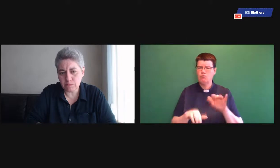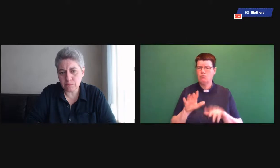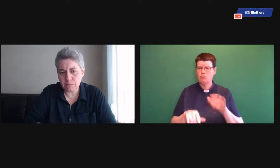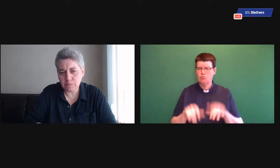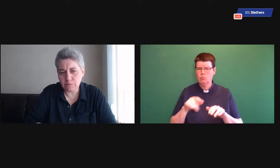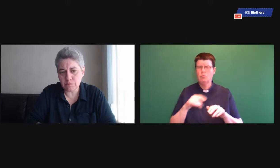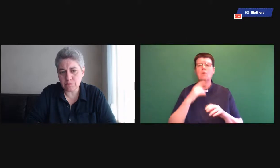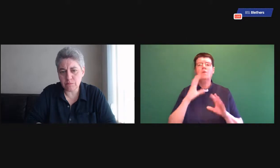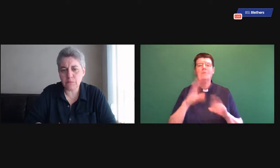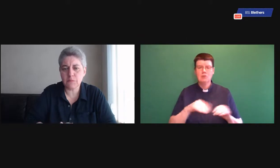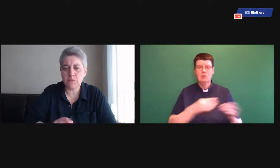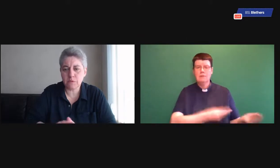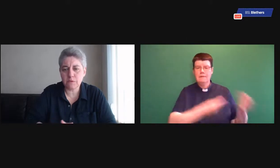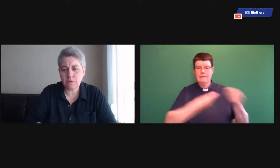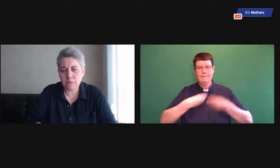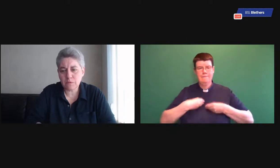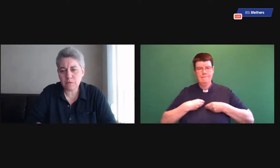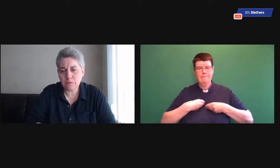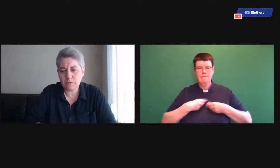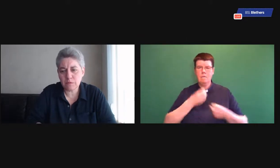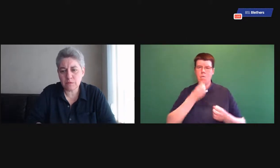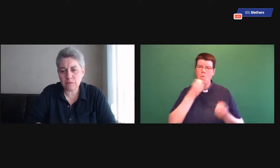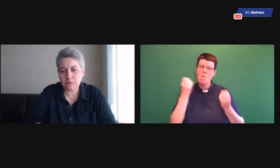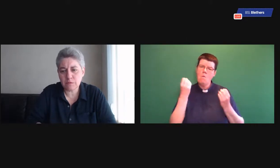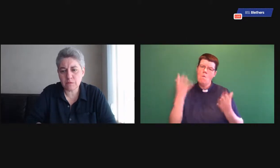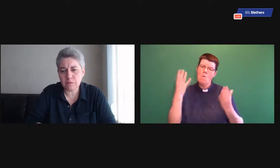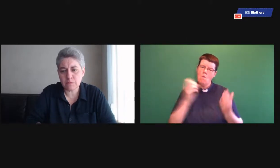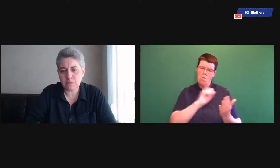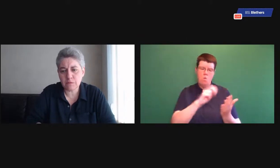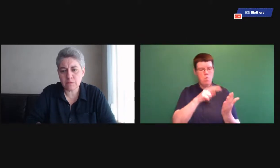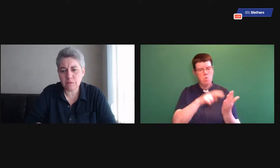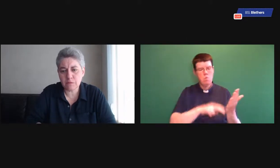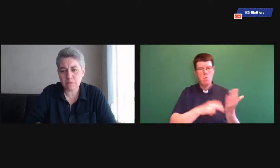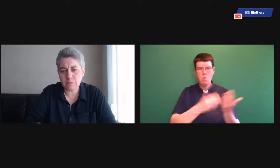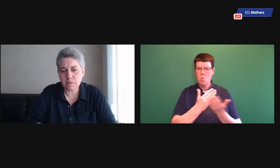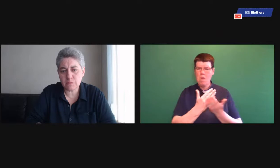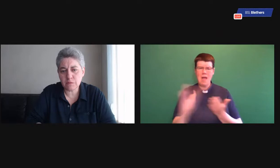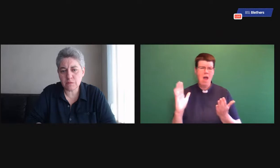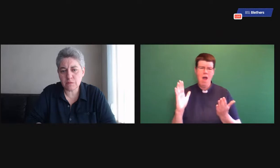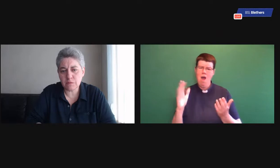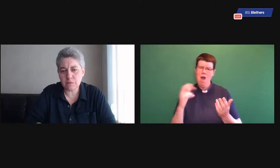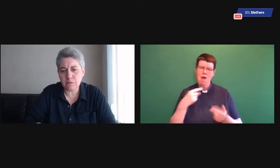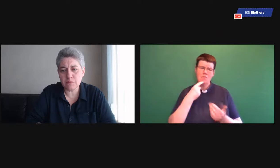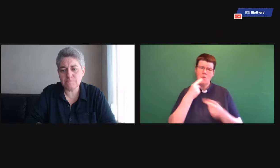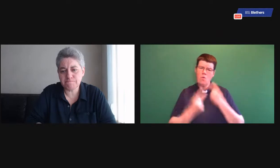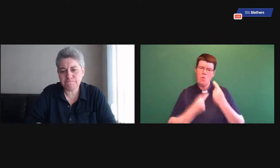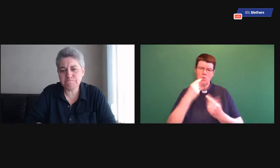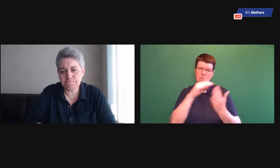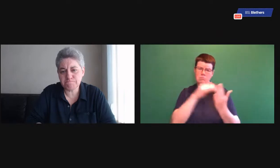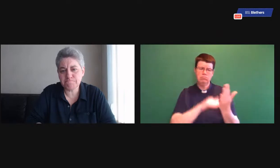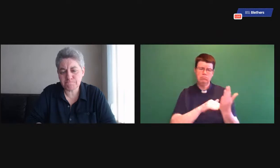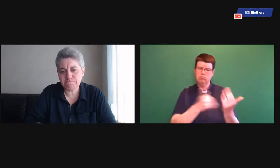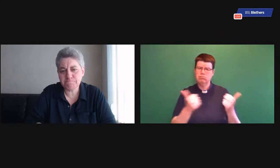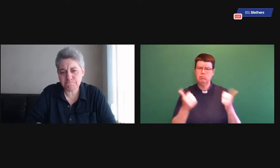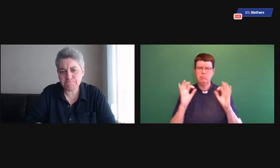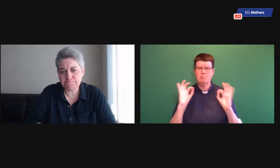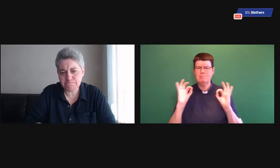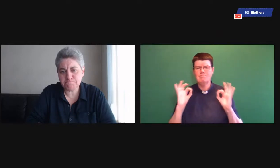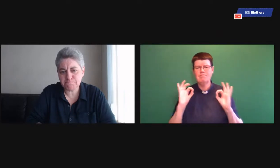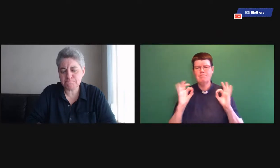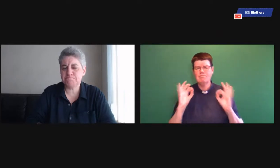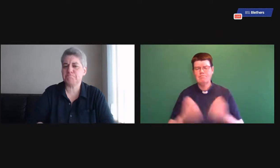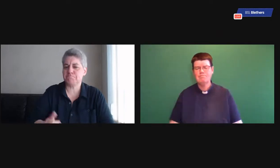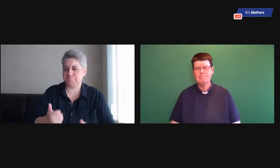I'm missing it. So the note taker really knew this course well. So the notes were